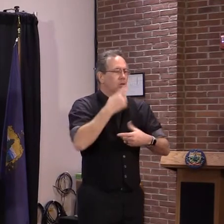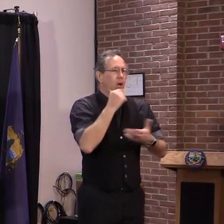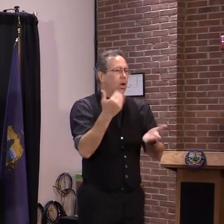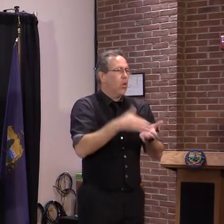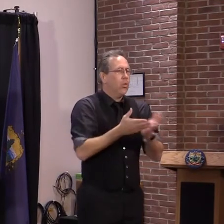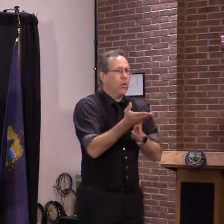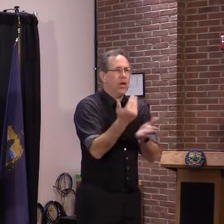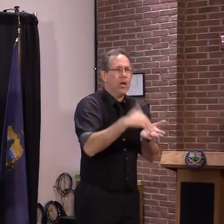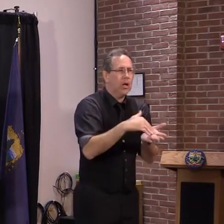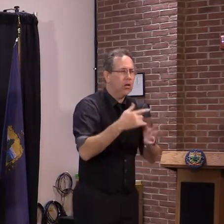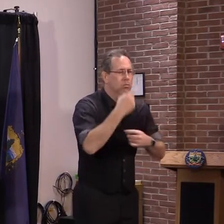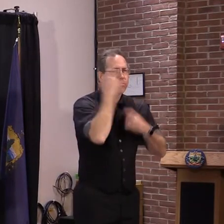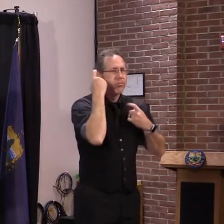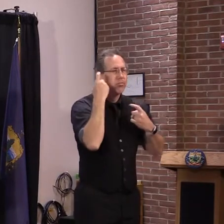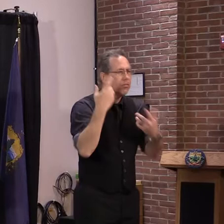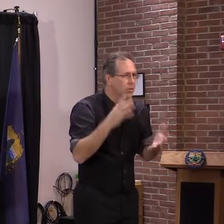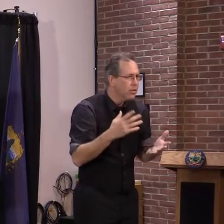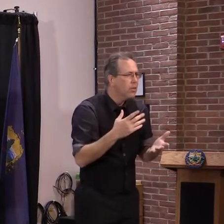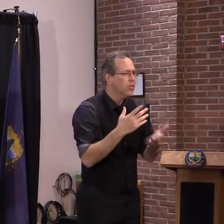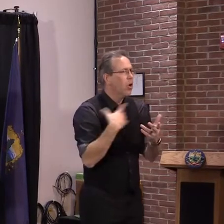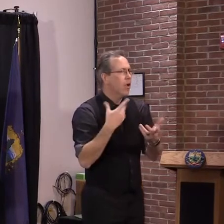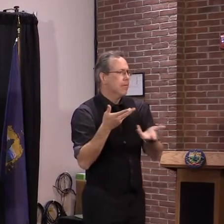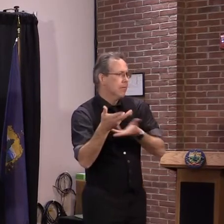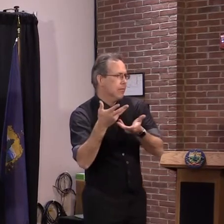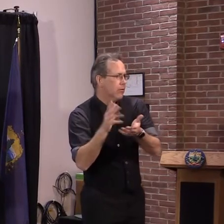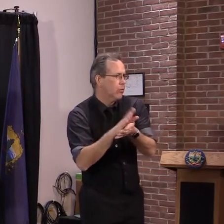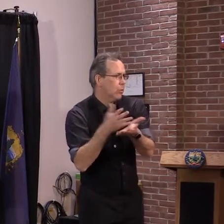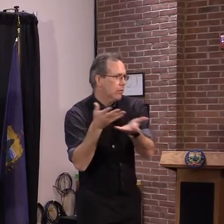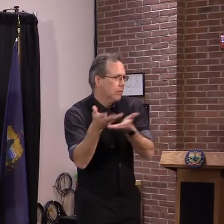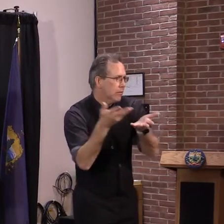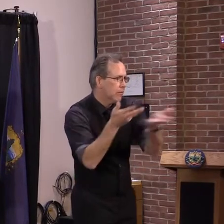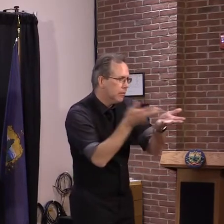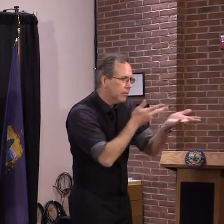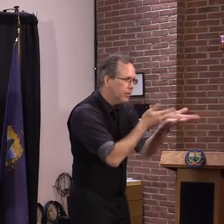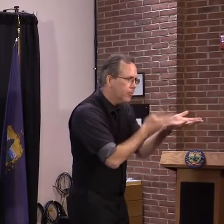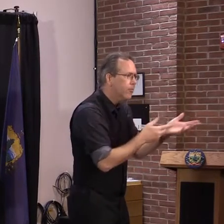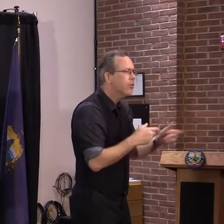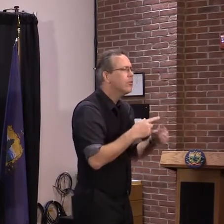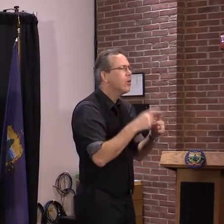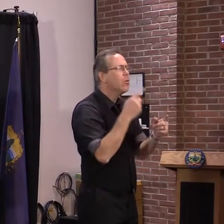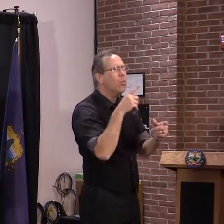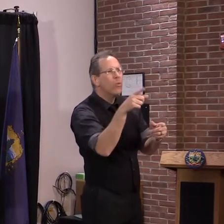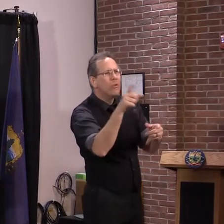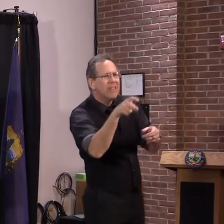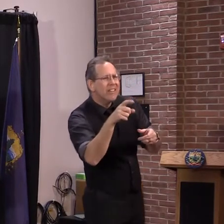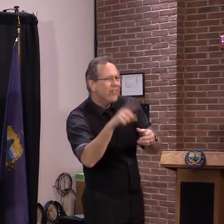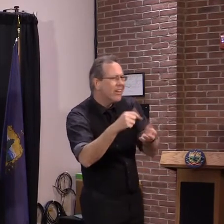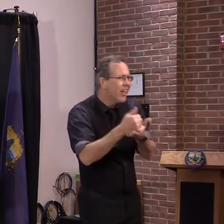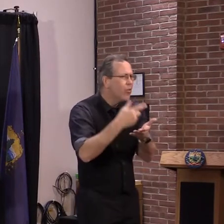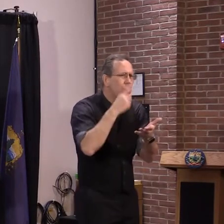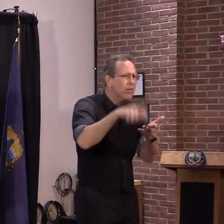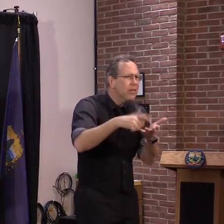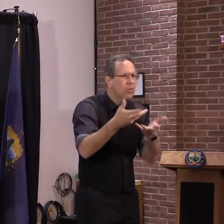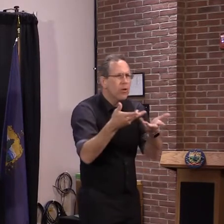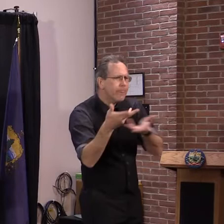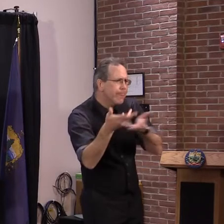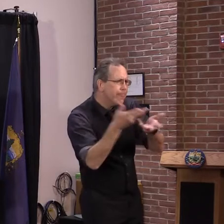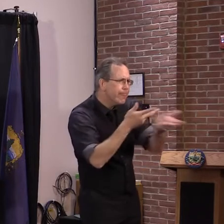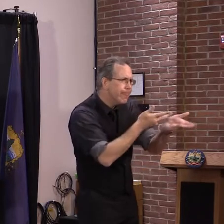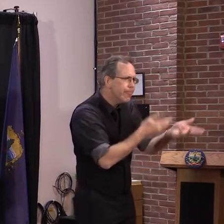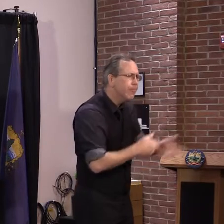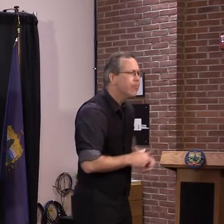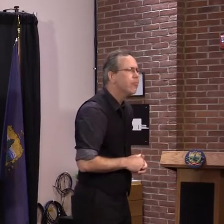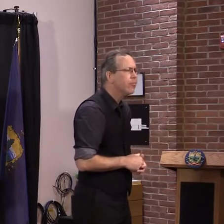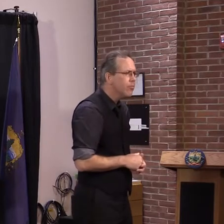to just be explained and talked about openly. But now's the time to start confronting those types of issues, because I think that ultimately will ease the transition